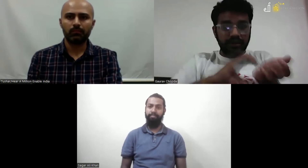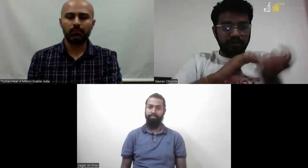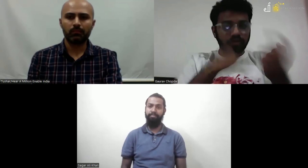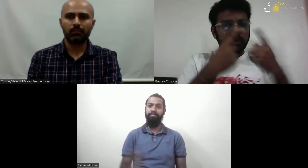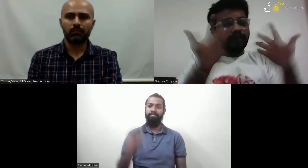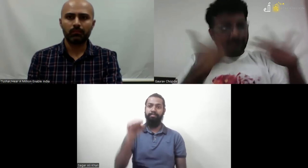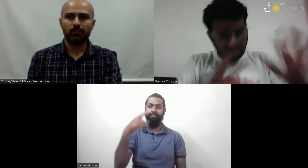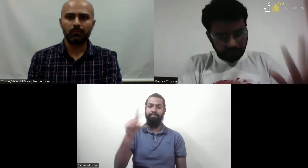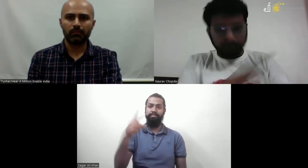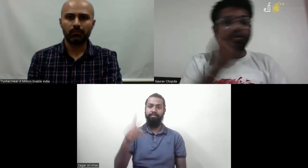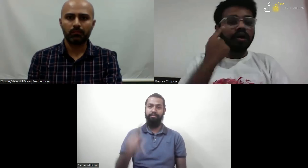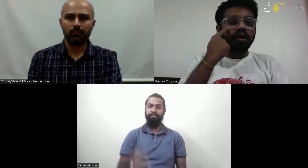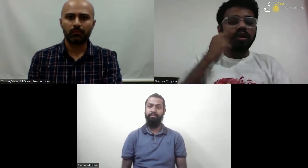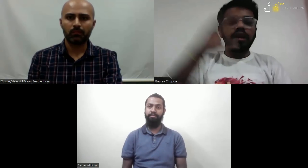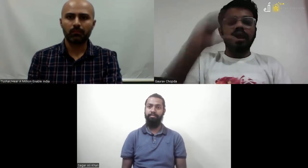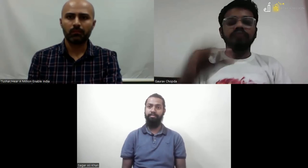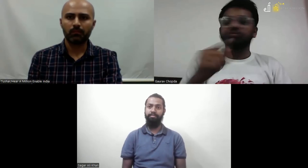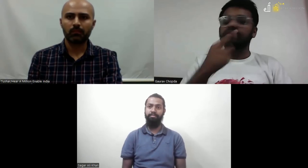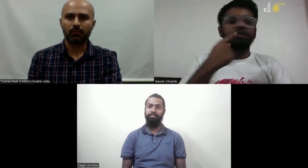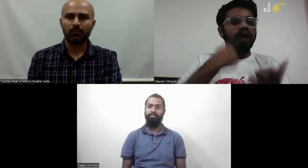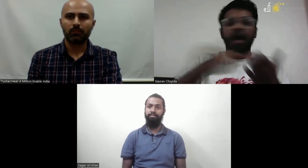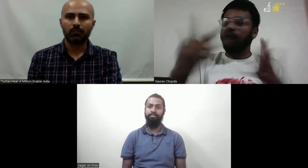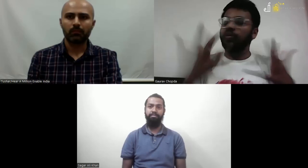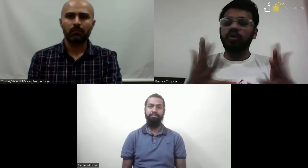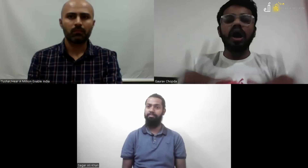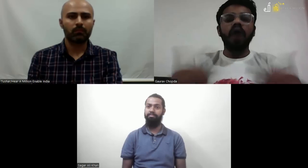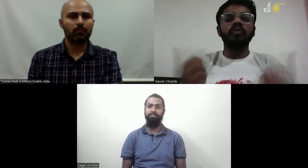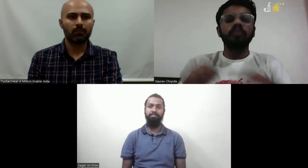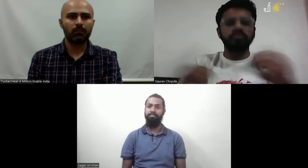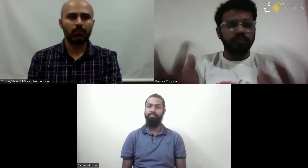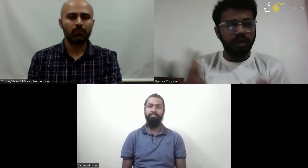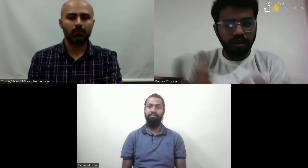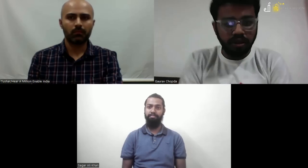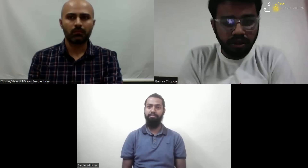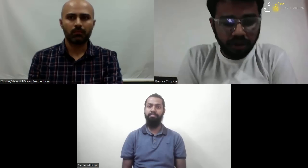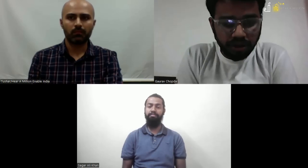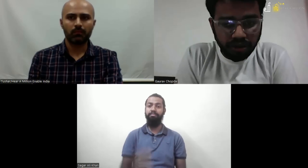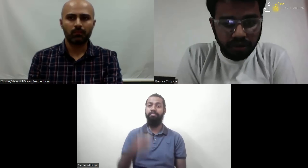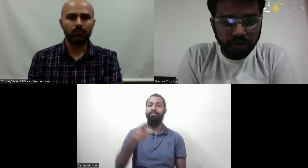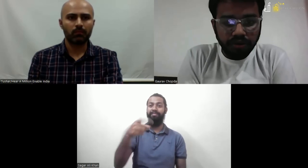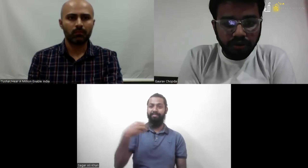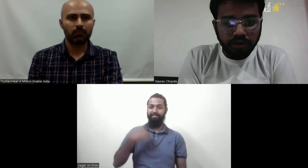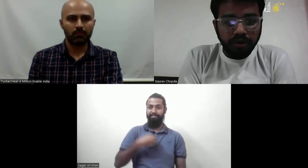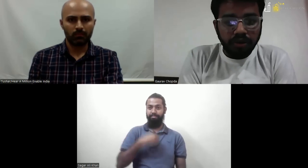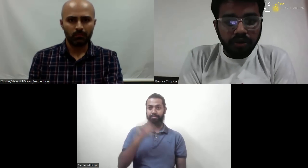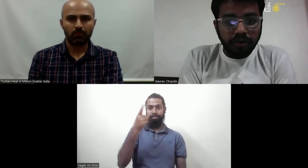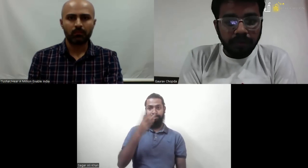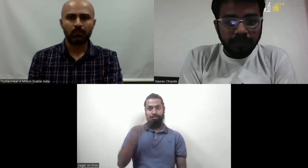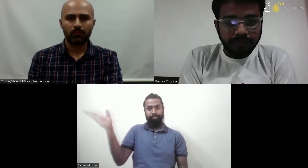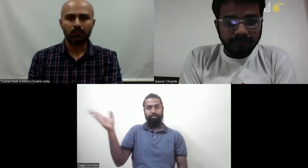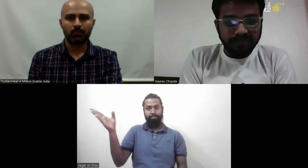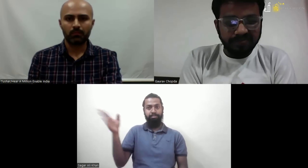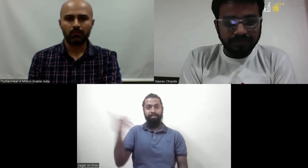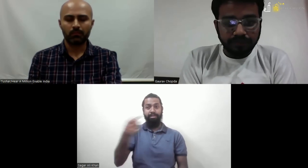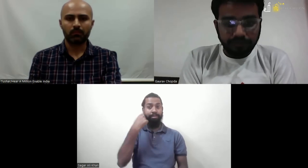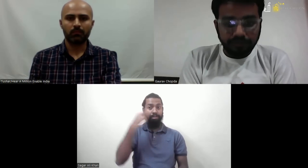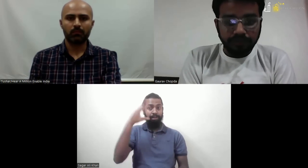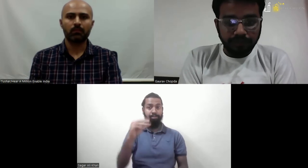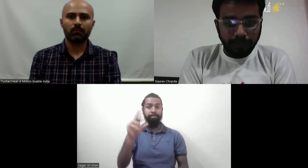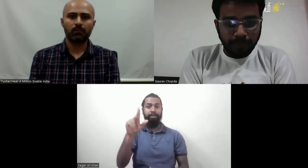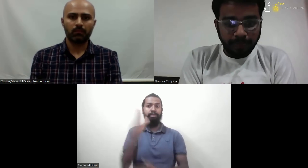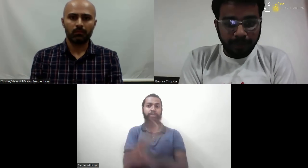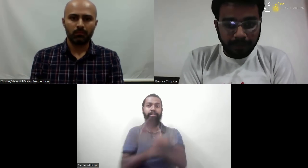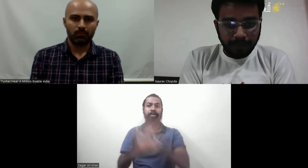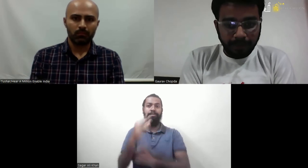Then how I mean, I got the medical certificate also. They told me that you couldn't get the certificate because you have a low vision in one